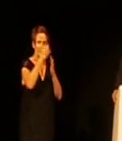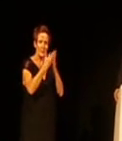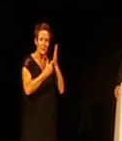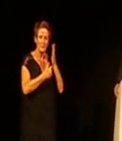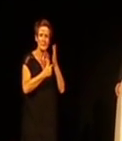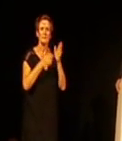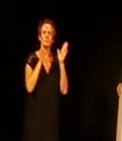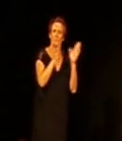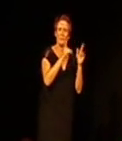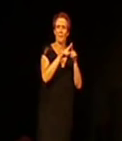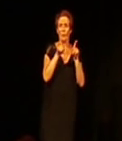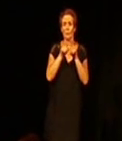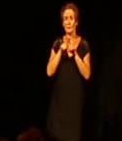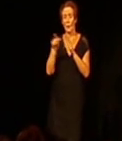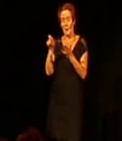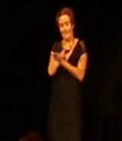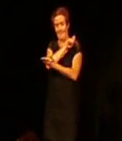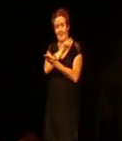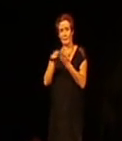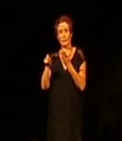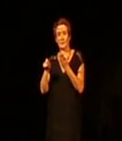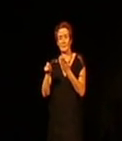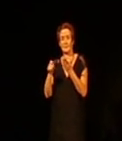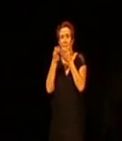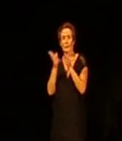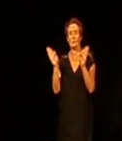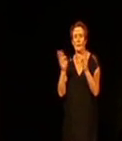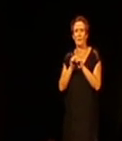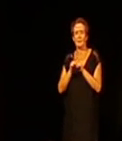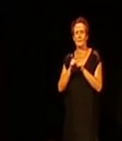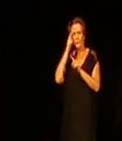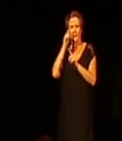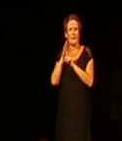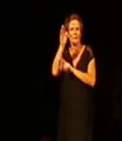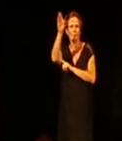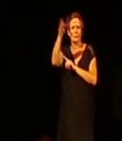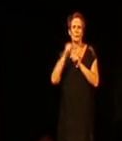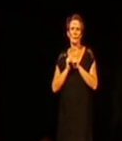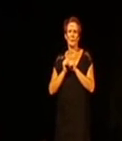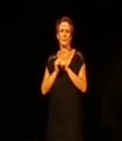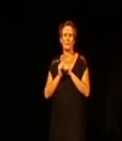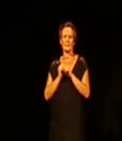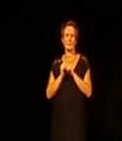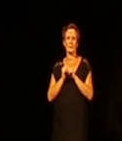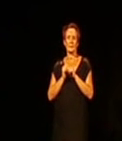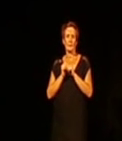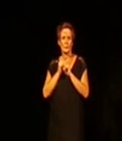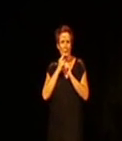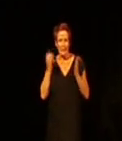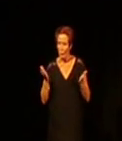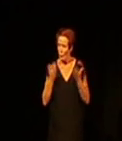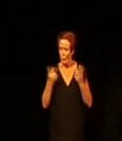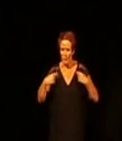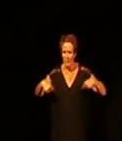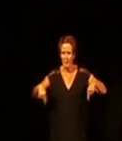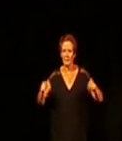election campaigns in the future to raise the hopes and sights of everyone in our society of how